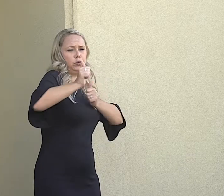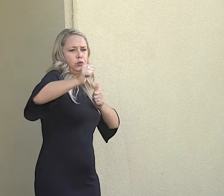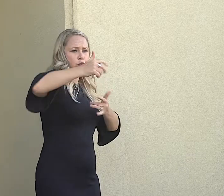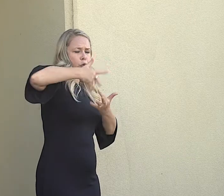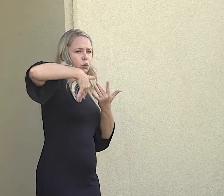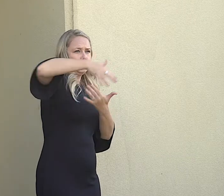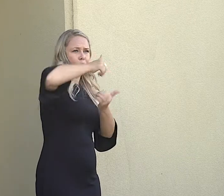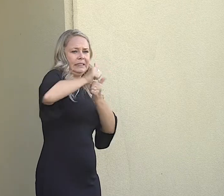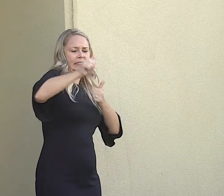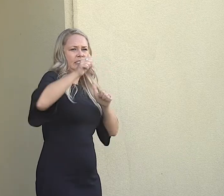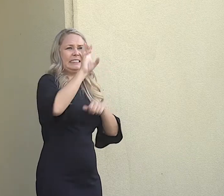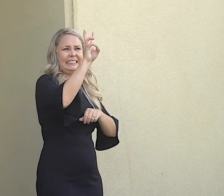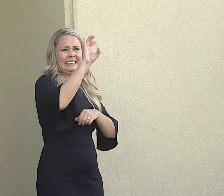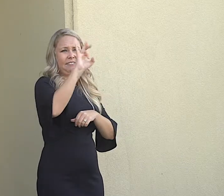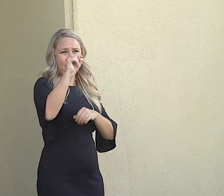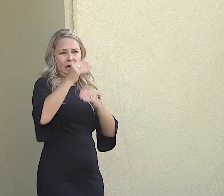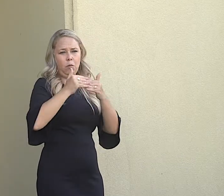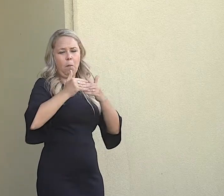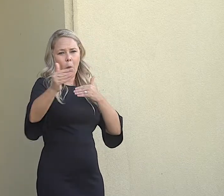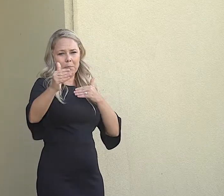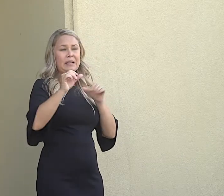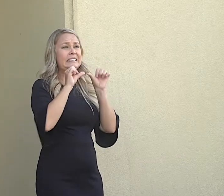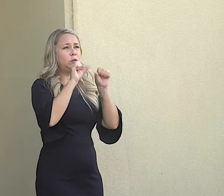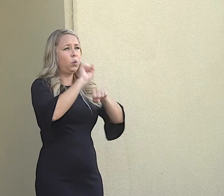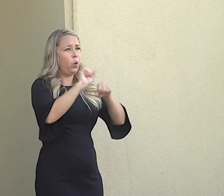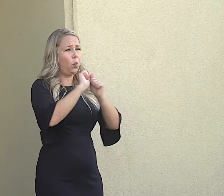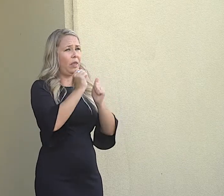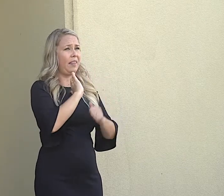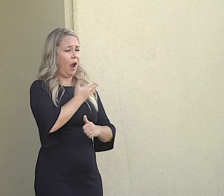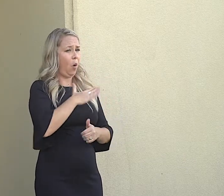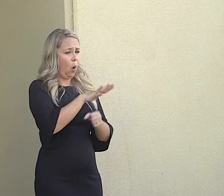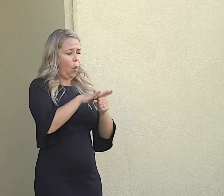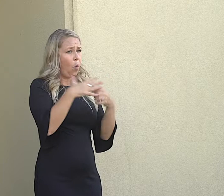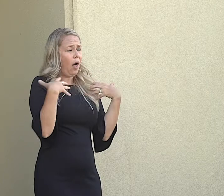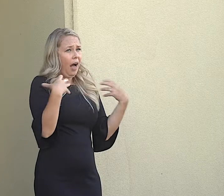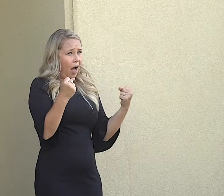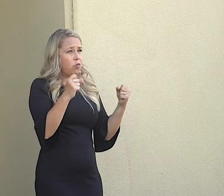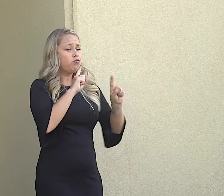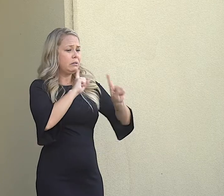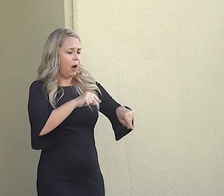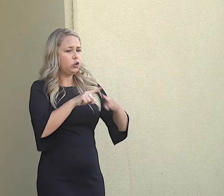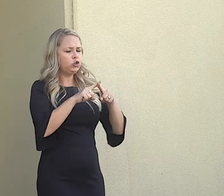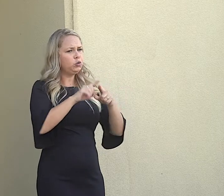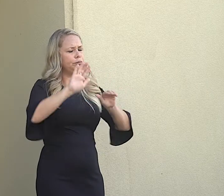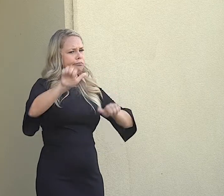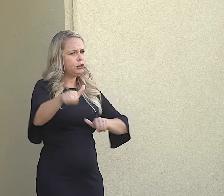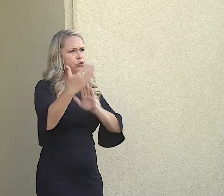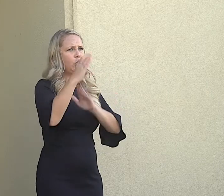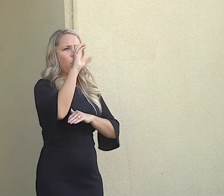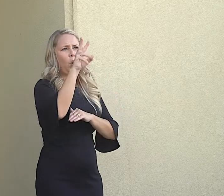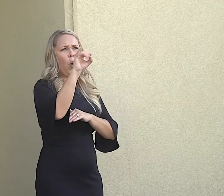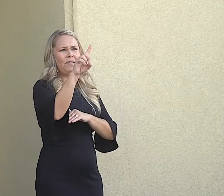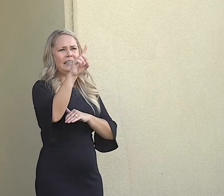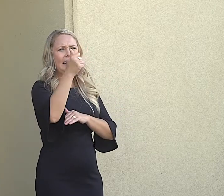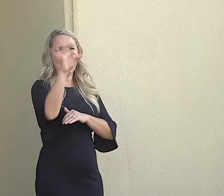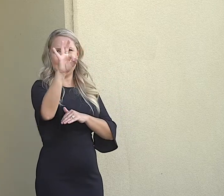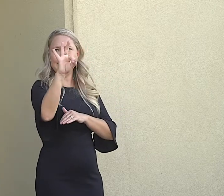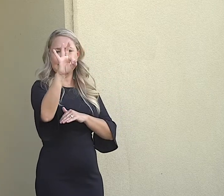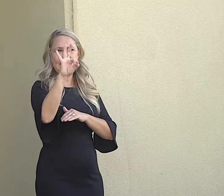6 feet or more. We'll also continue to work with our local health and first responder partners to address the development of COVID-19 in our